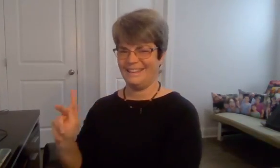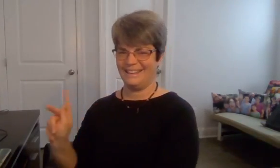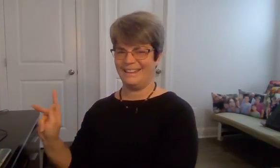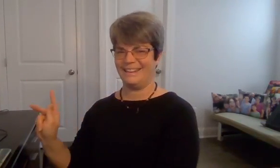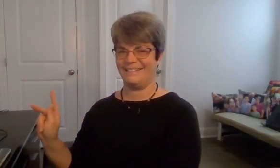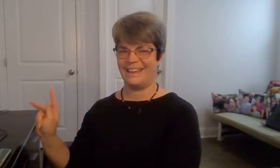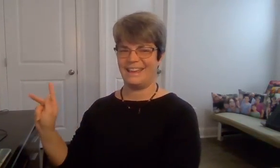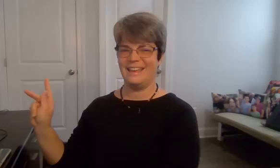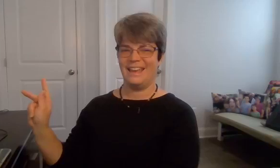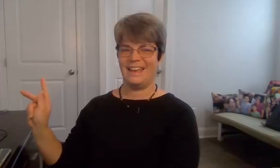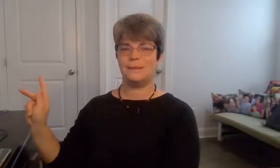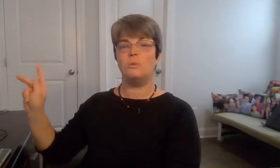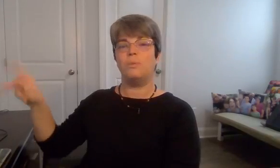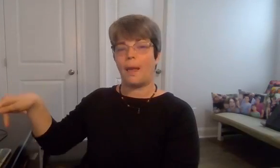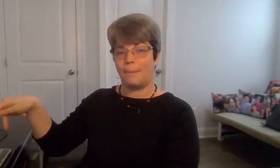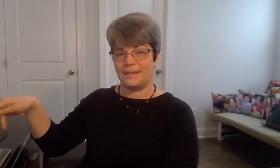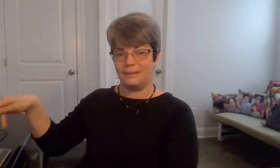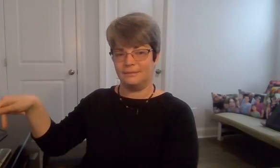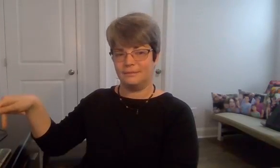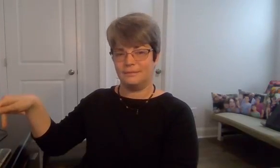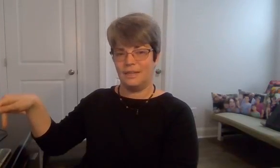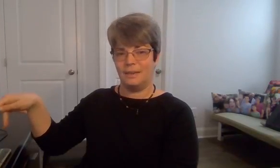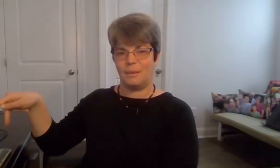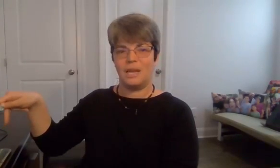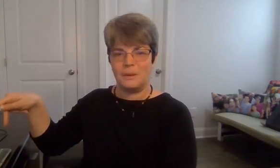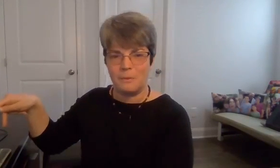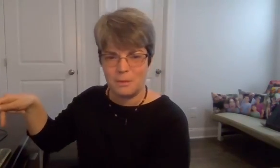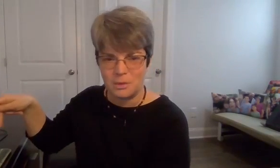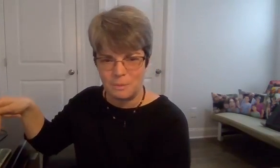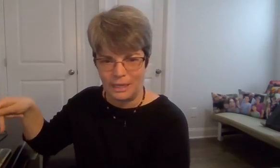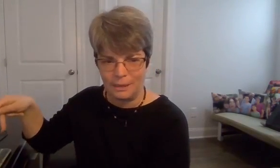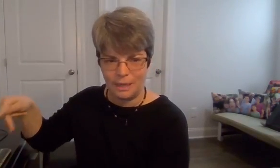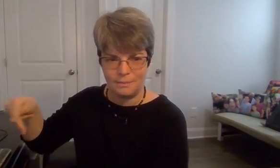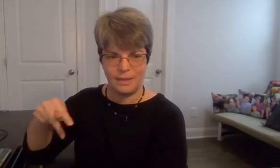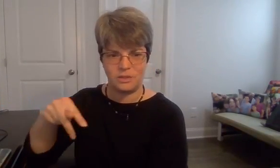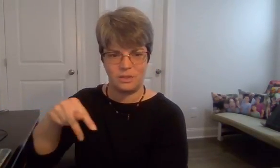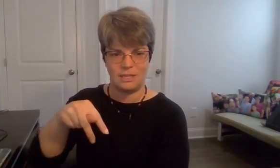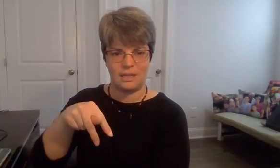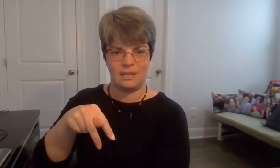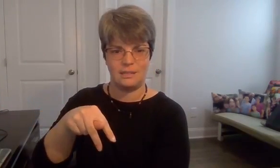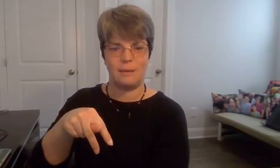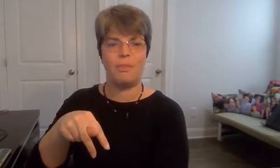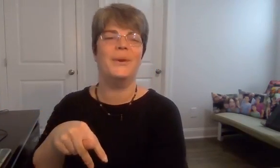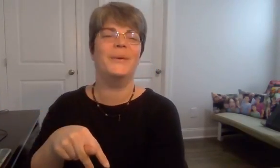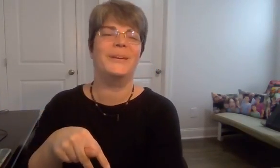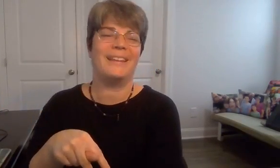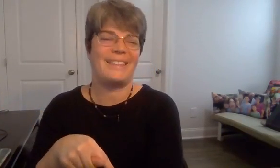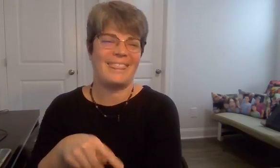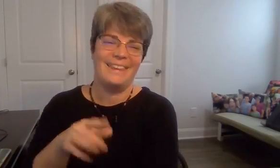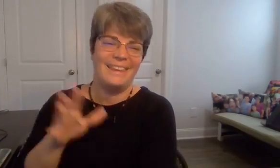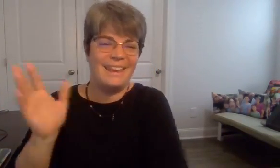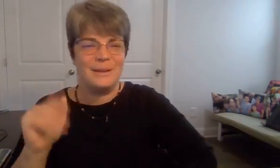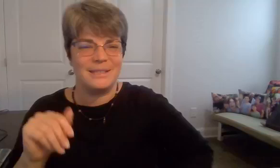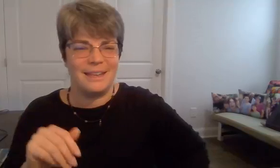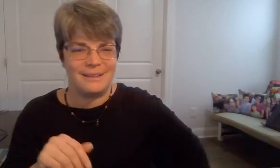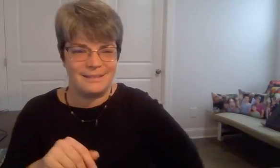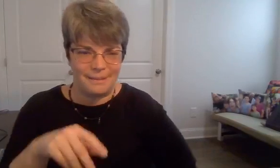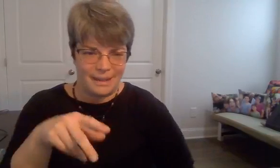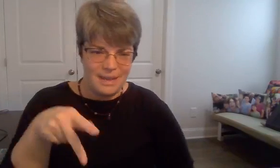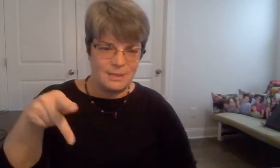There you go, K. Except you plop it down. My husband remembers P by actually sticking his thumb through. Everybody's got their something. So